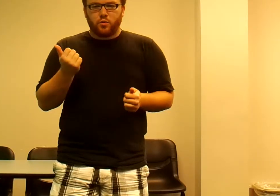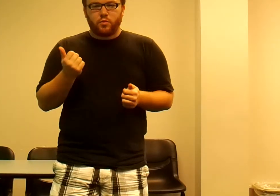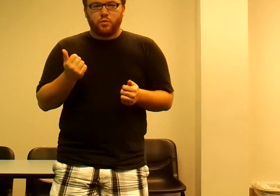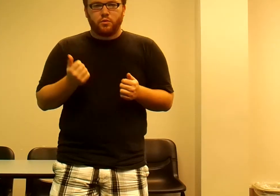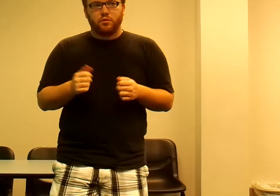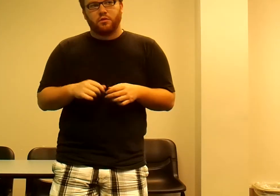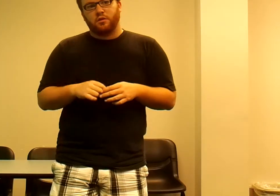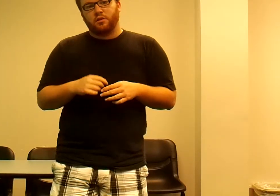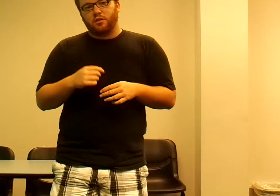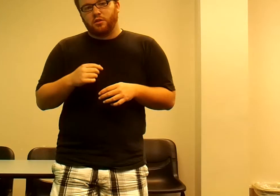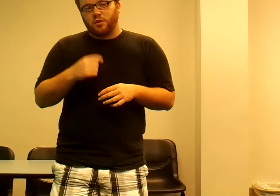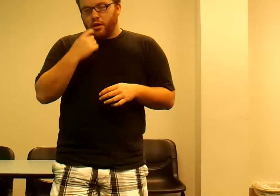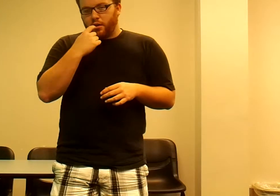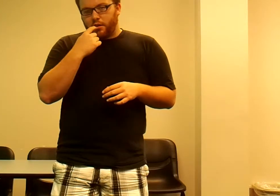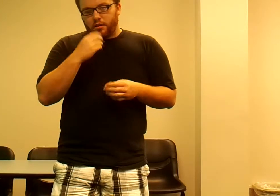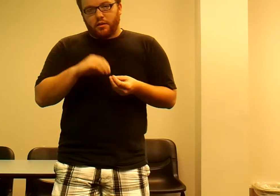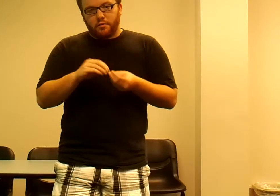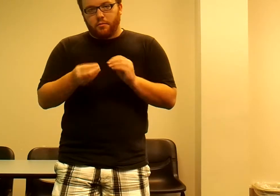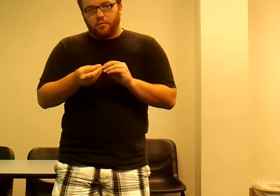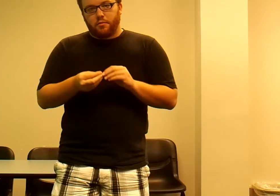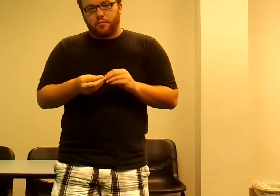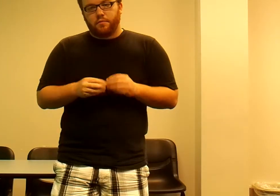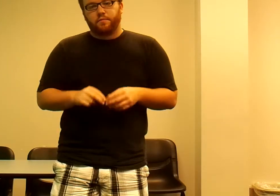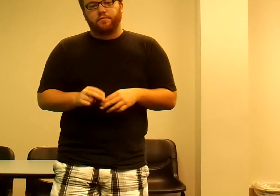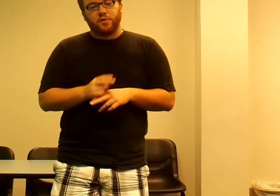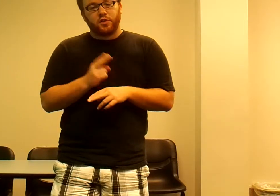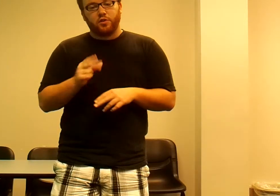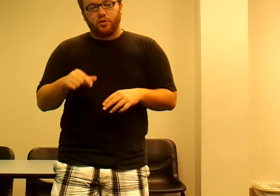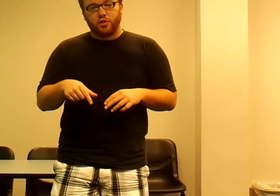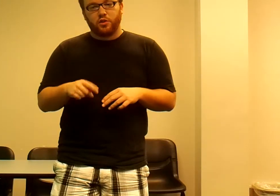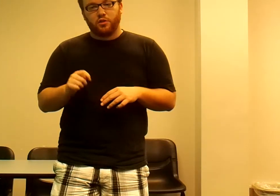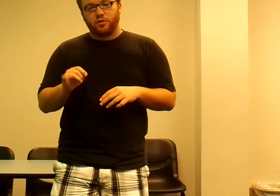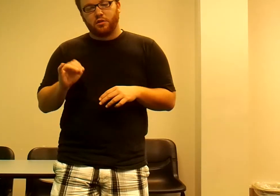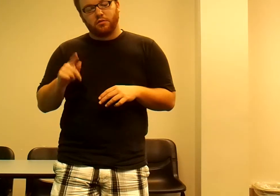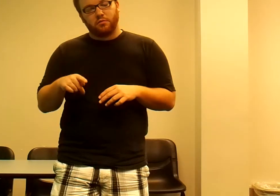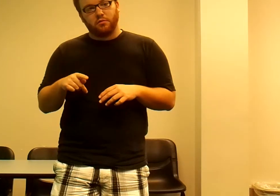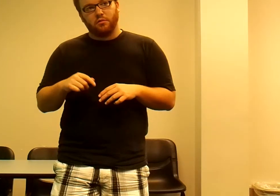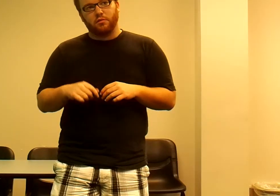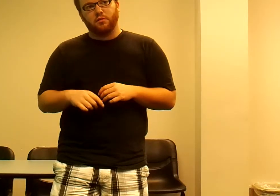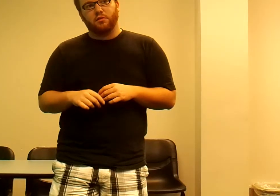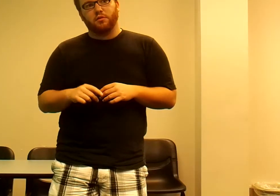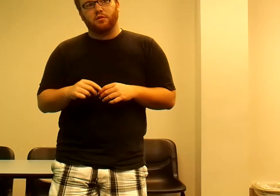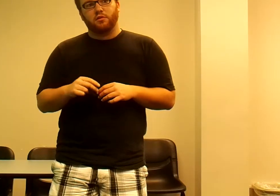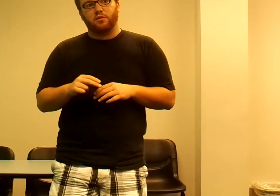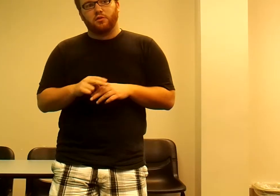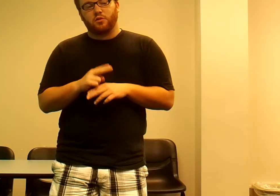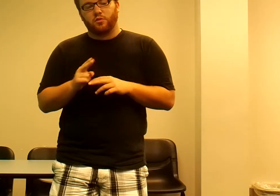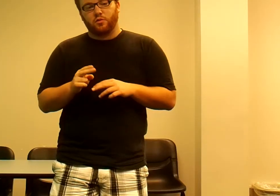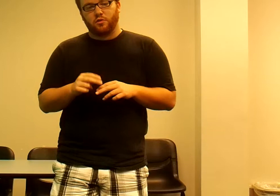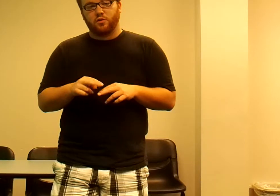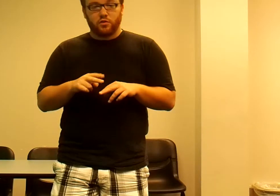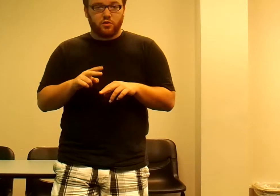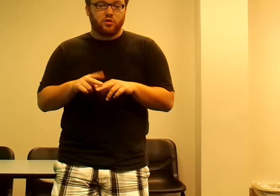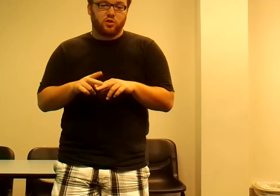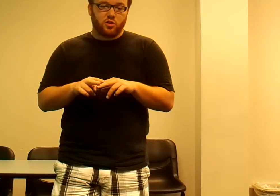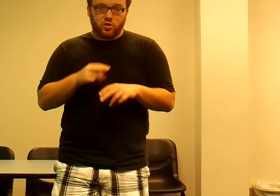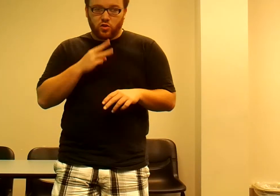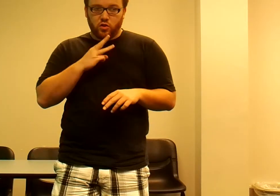intensely. So we're going to use a Q-tip and 4 solutions. The solutions will be salty water,